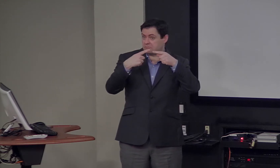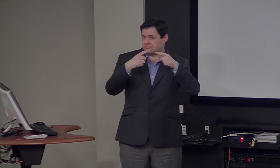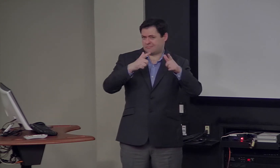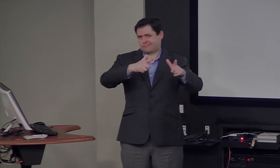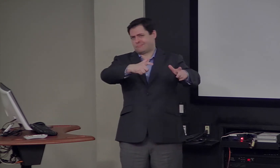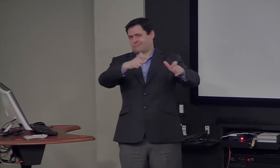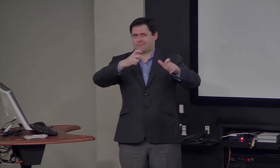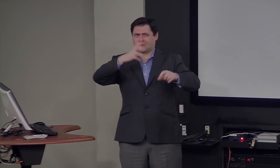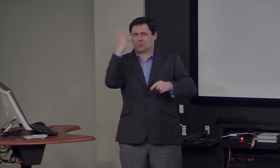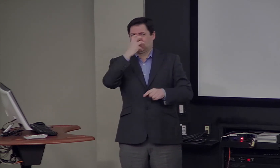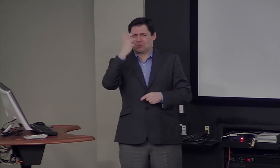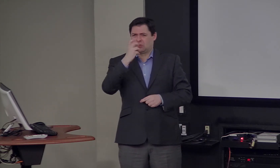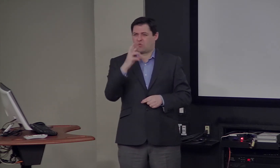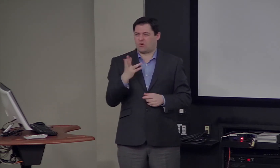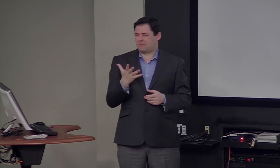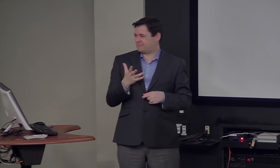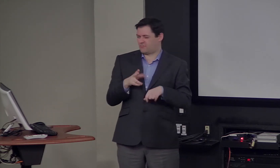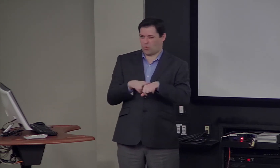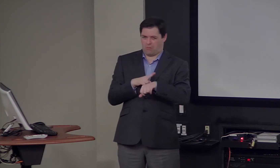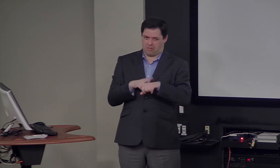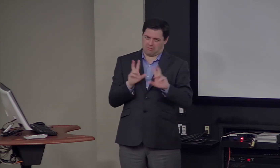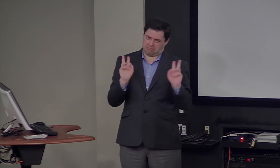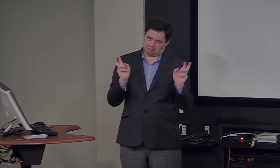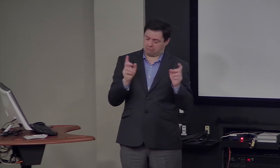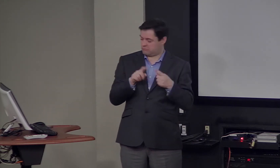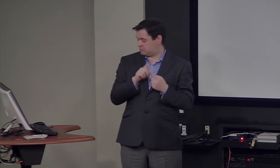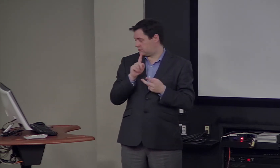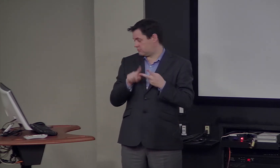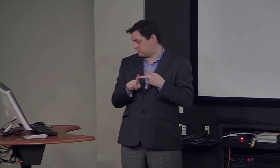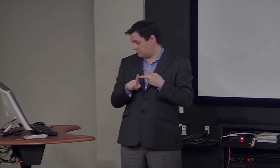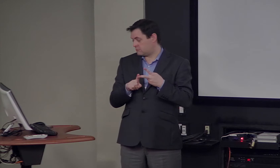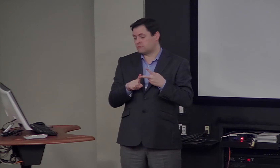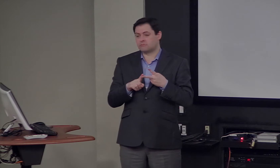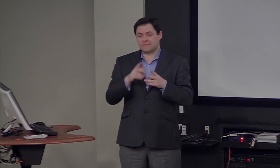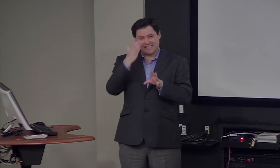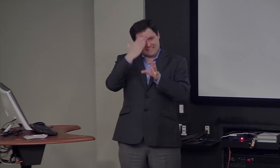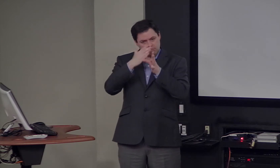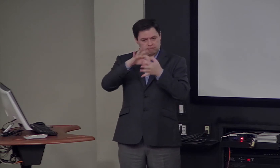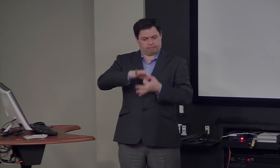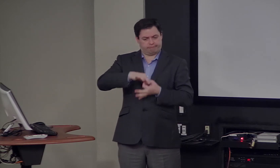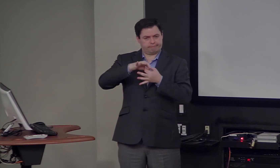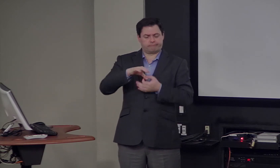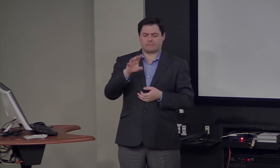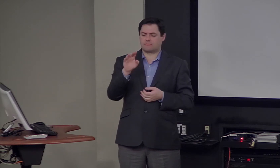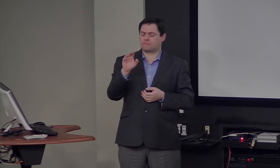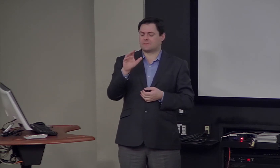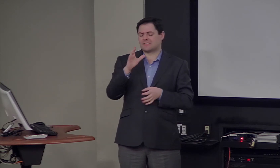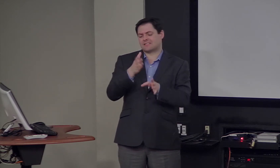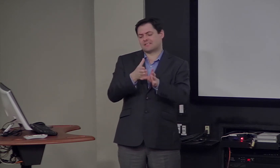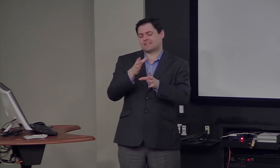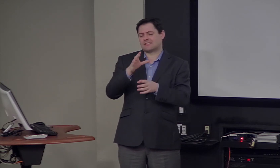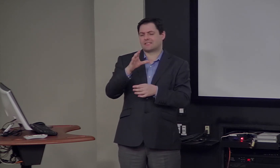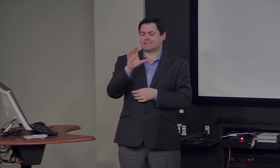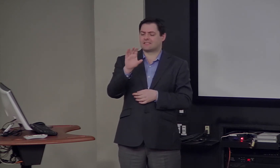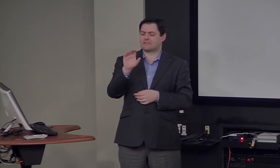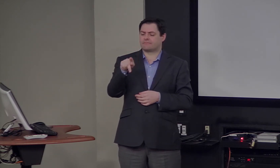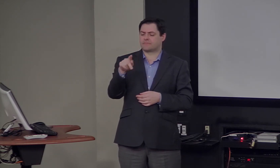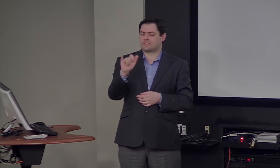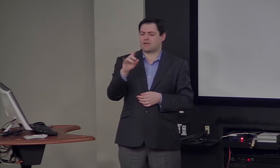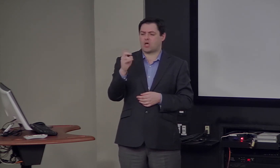So we looked at, perception to see how people were doing in this area. We also looked at what we're calling